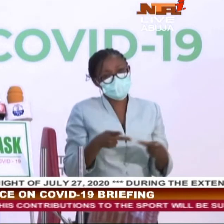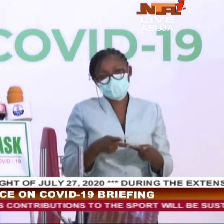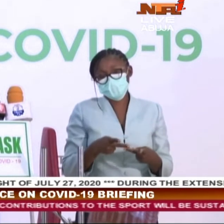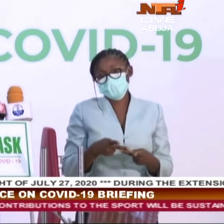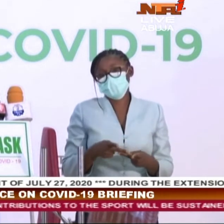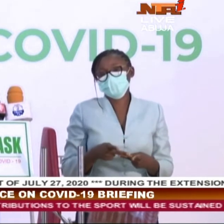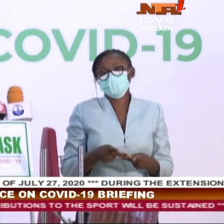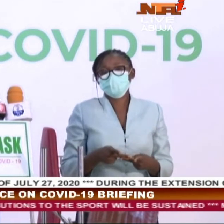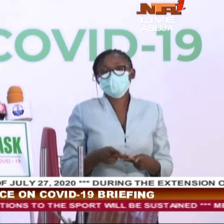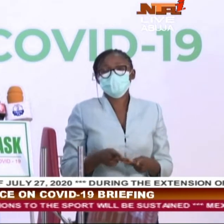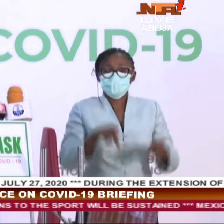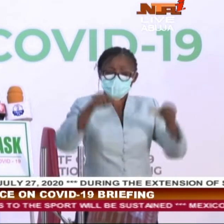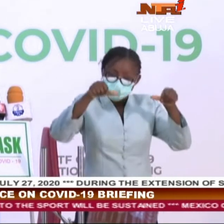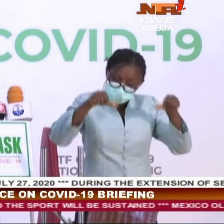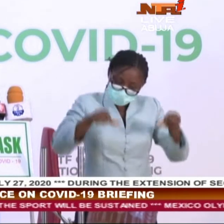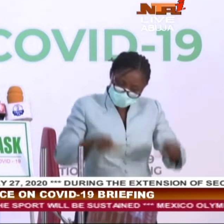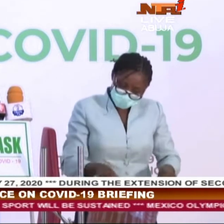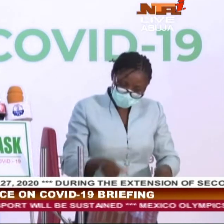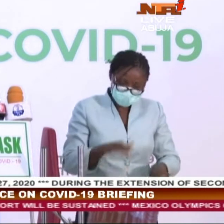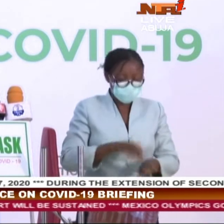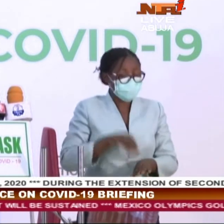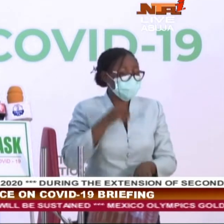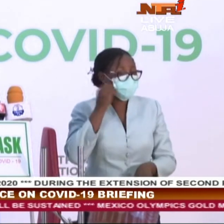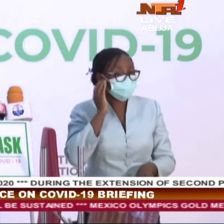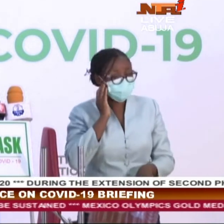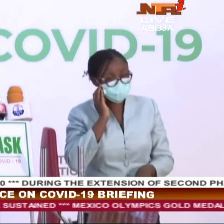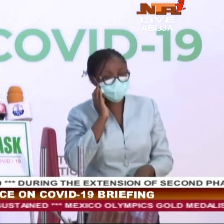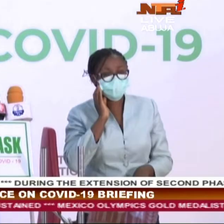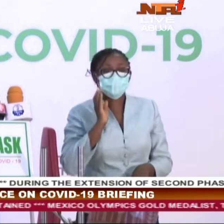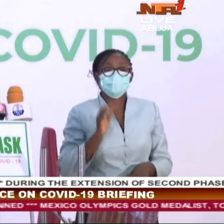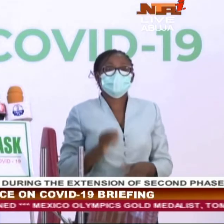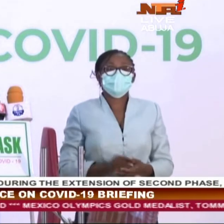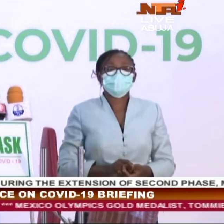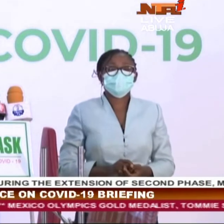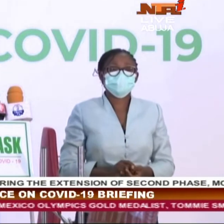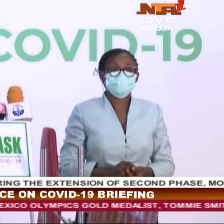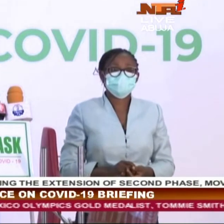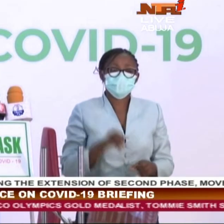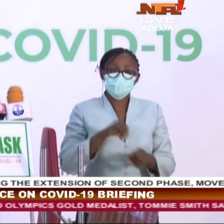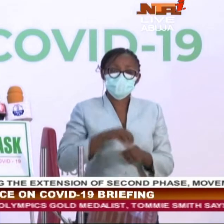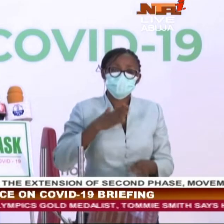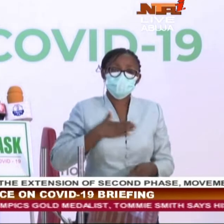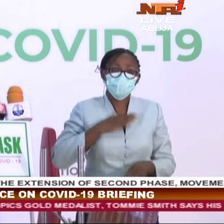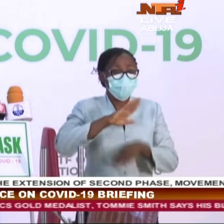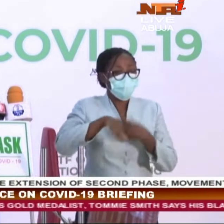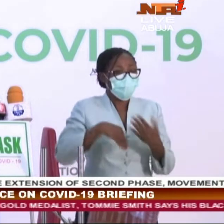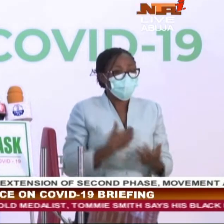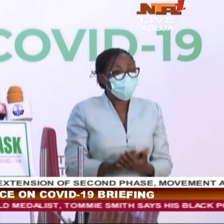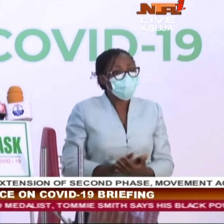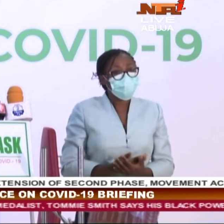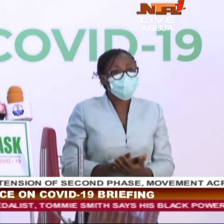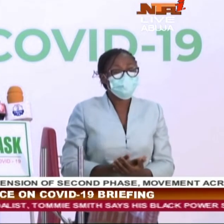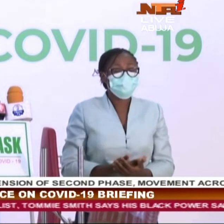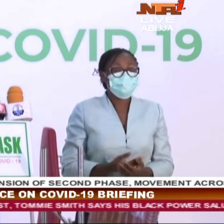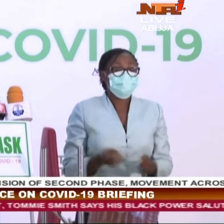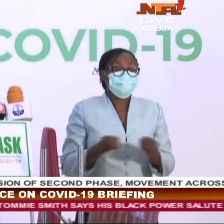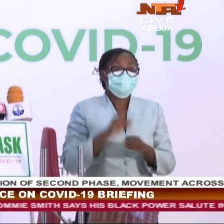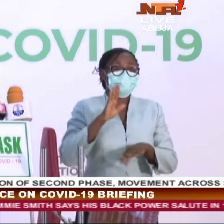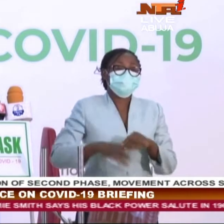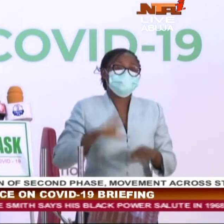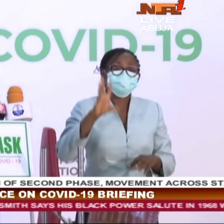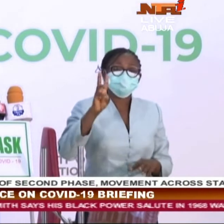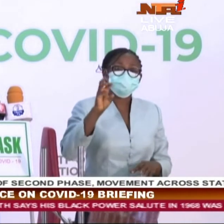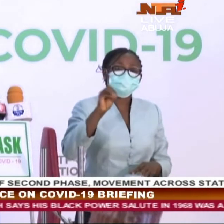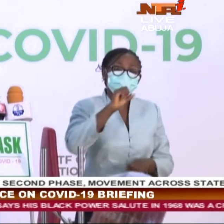If need be, stay at home as much as you can. In my entire 60 plus years